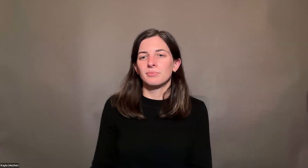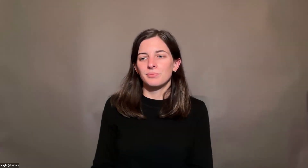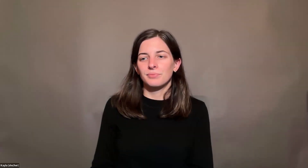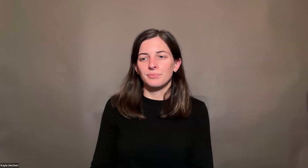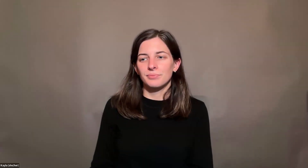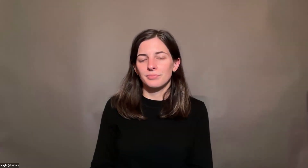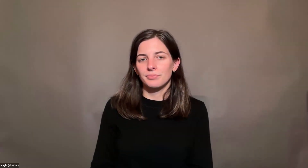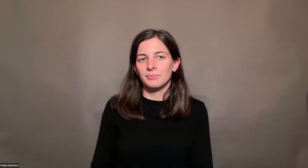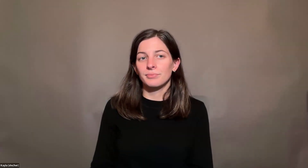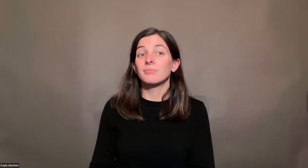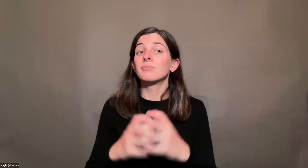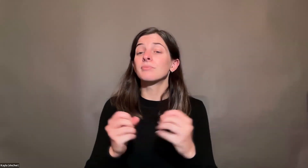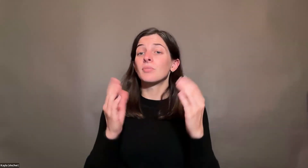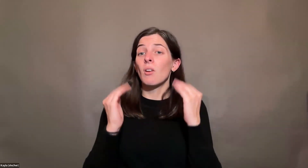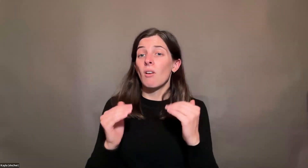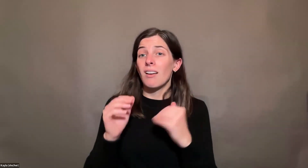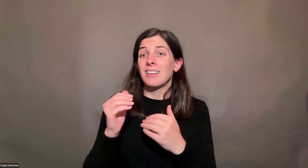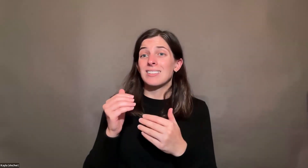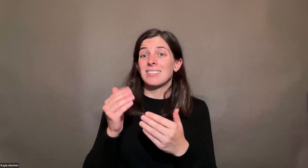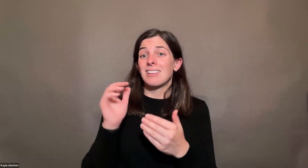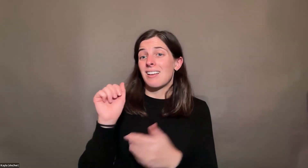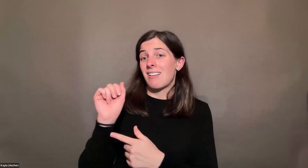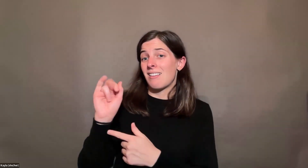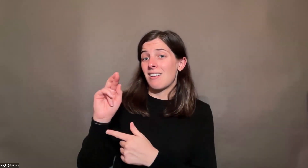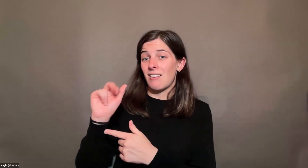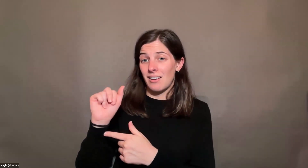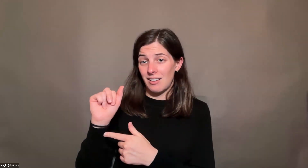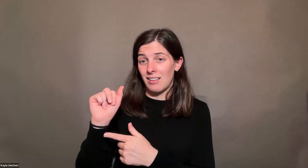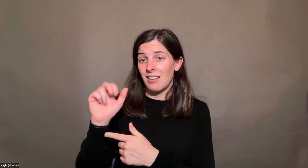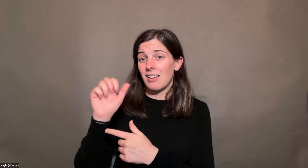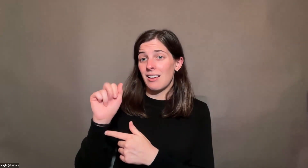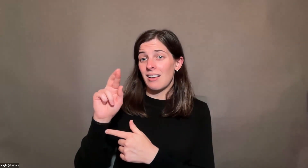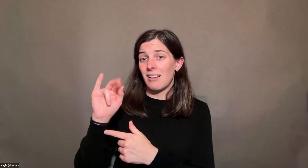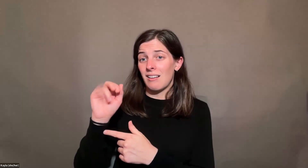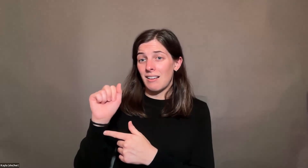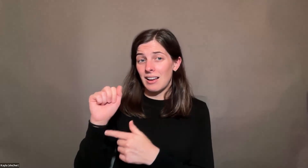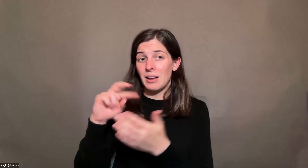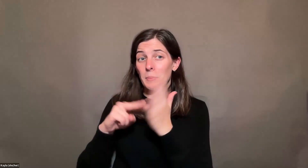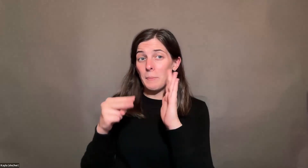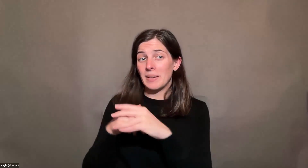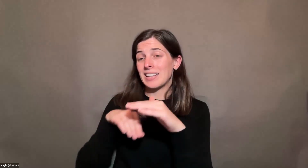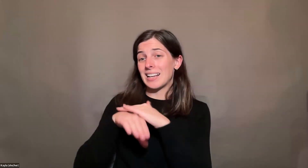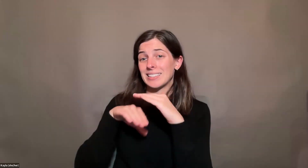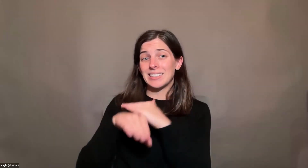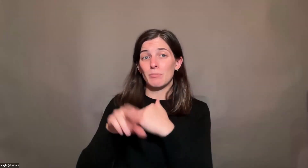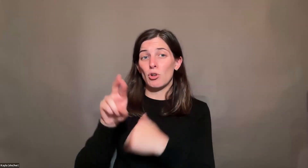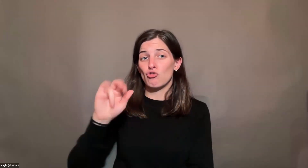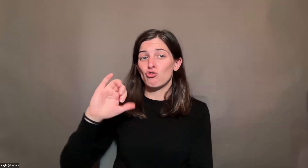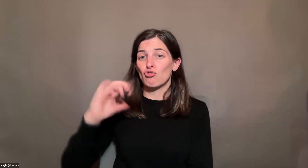Okay, the next thing is area. The area means accessible rich internet application. So